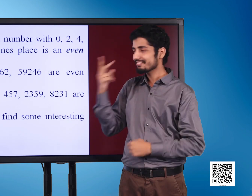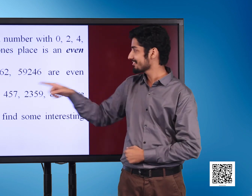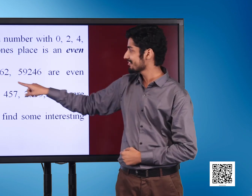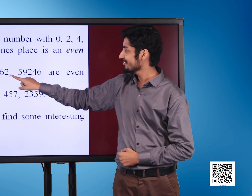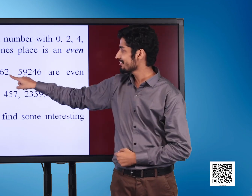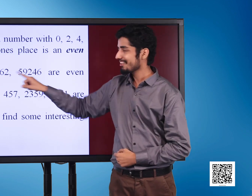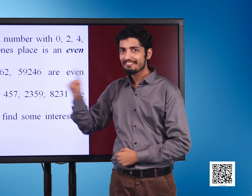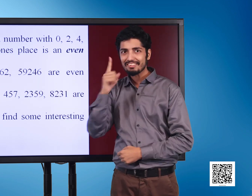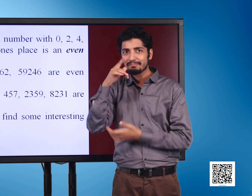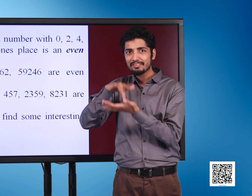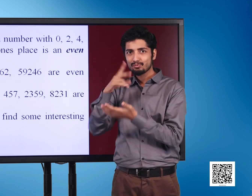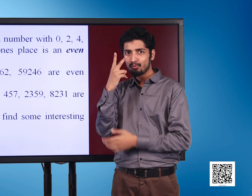4862,